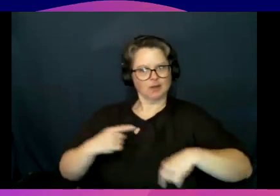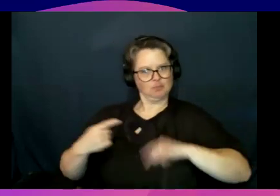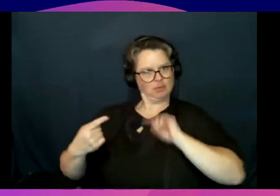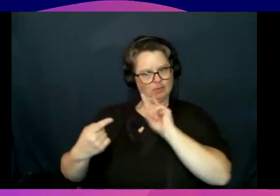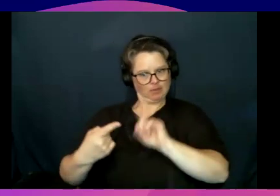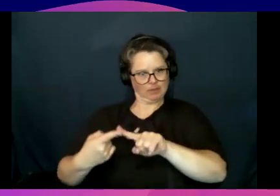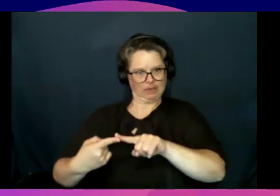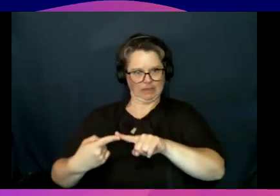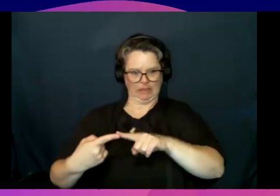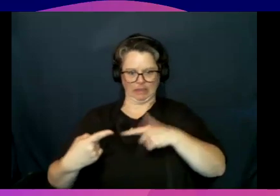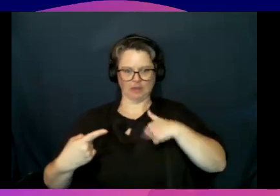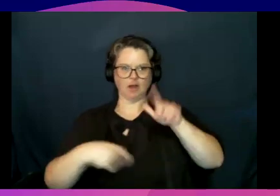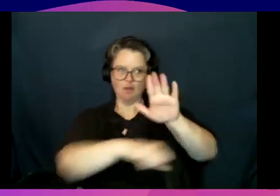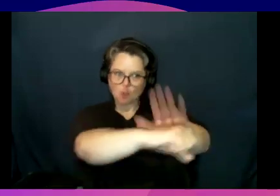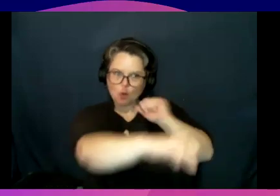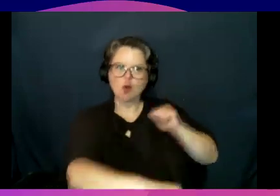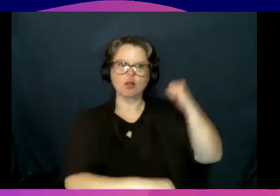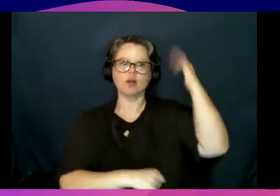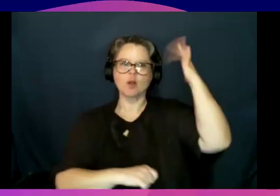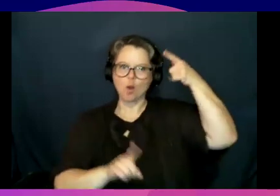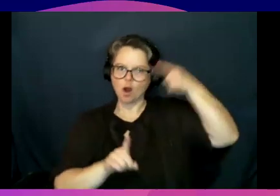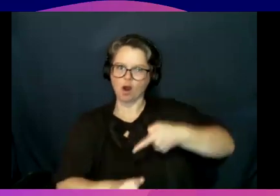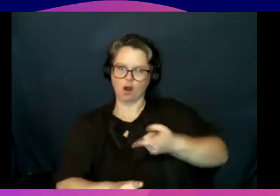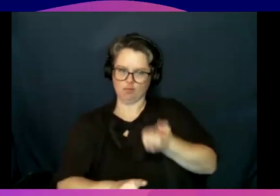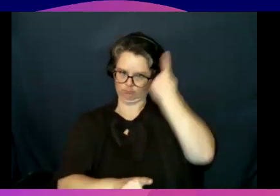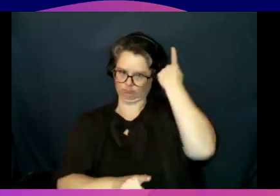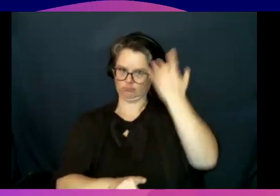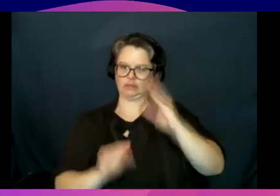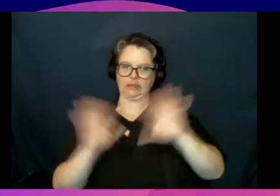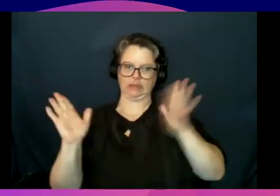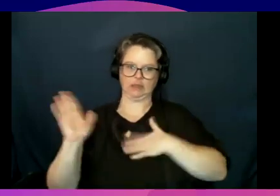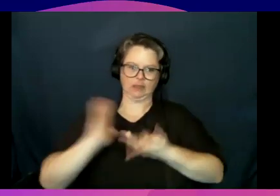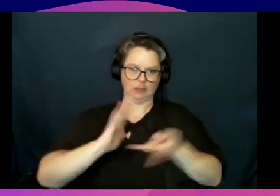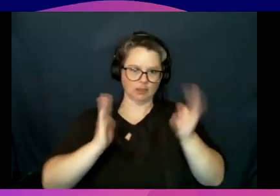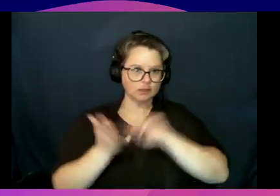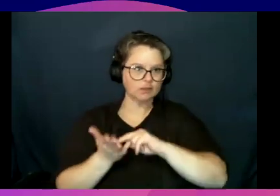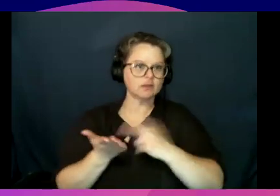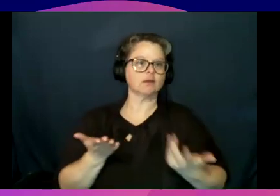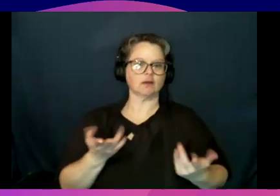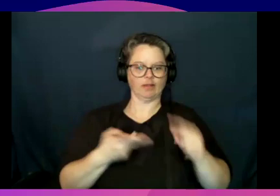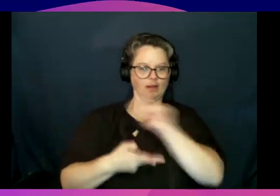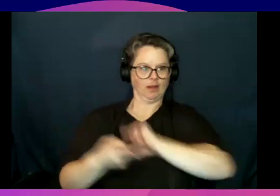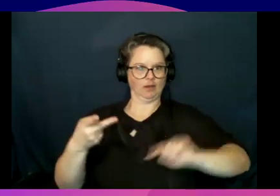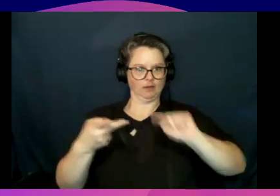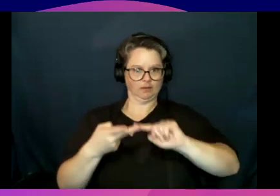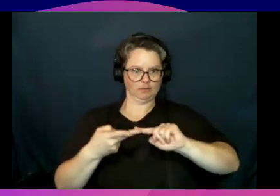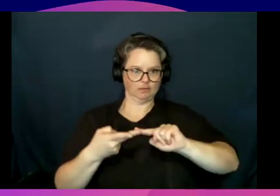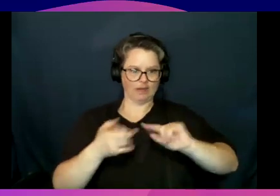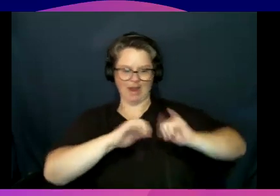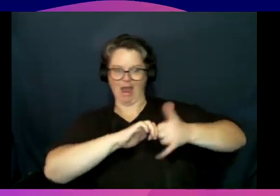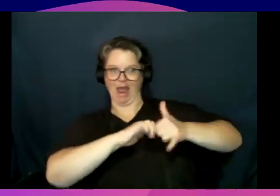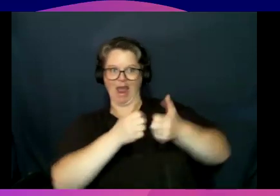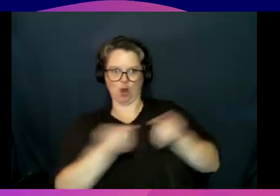in a school today and I had this large event happen and I'm I'm struggling, I need to talk about it. Do